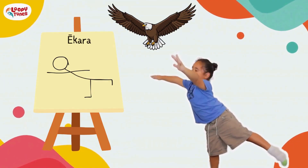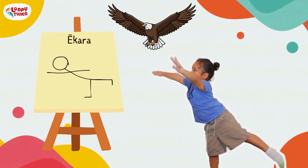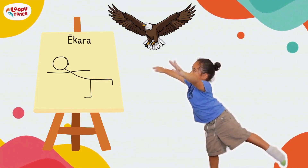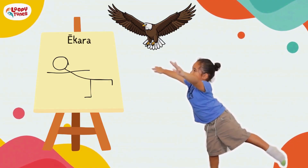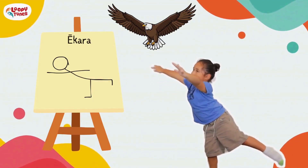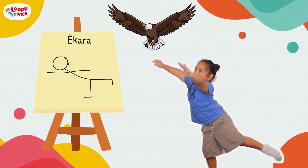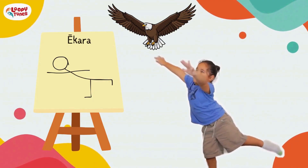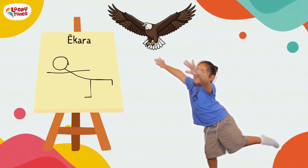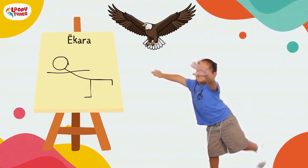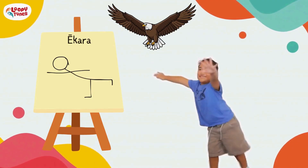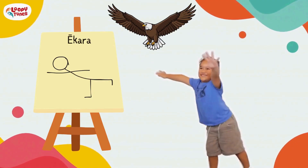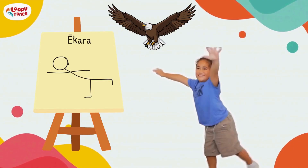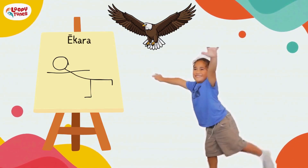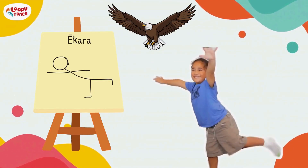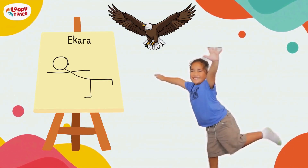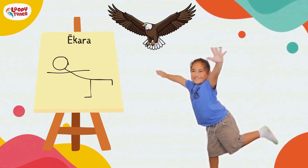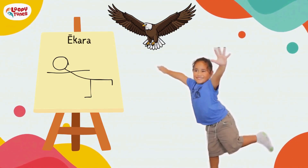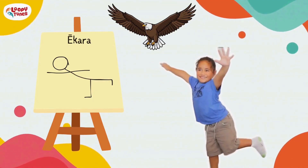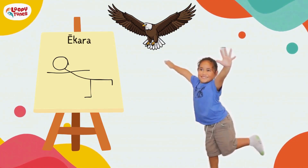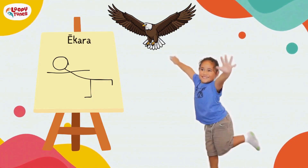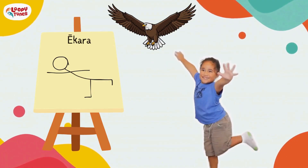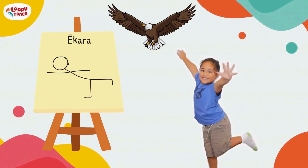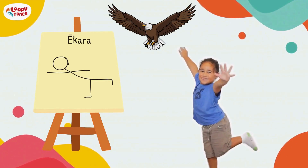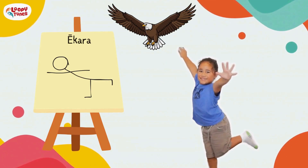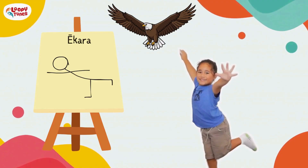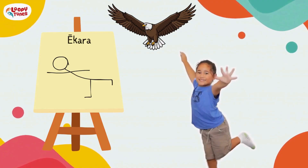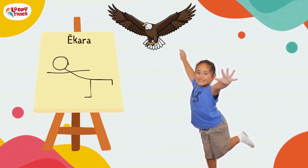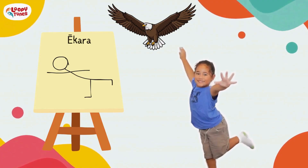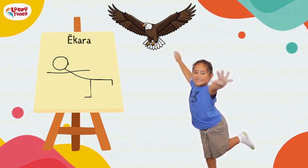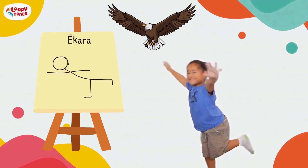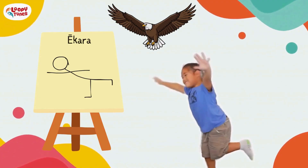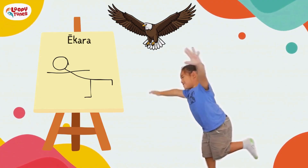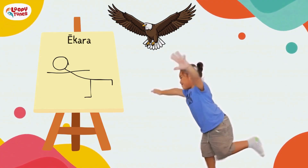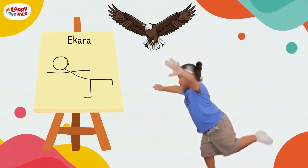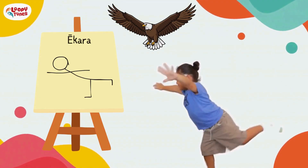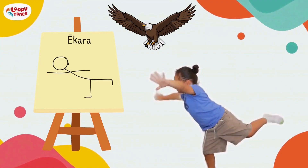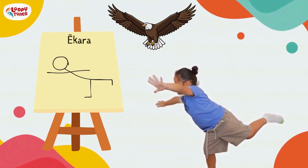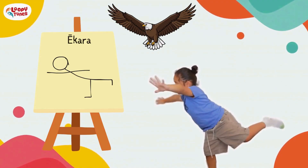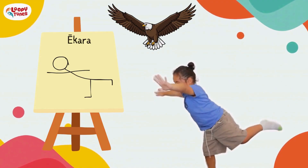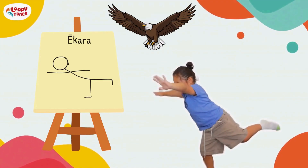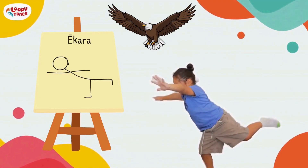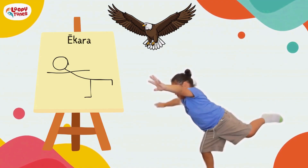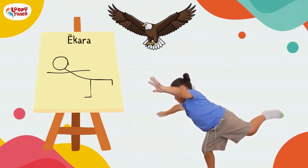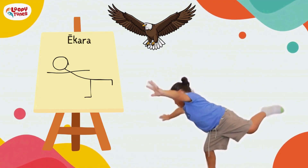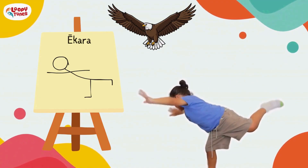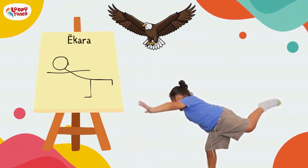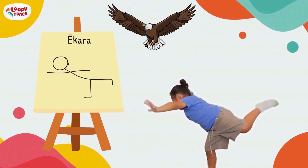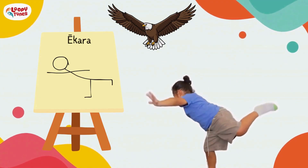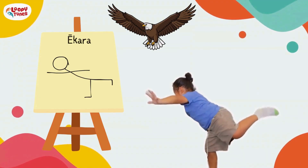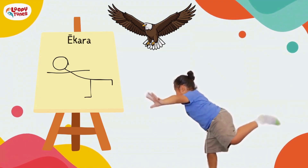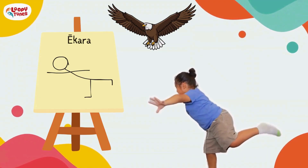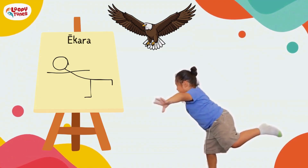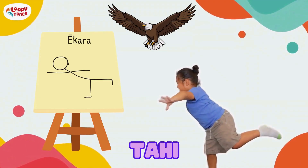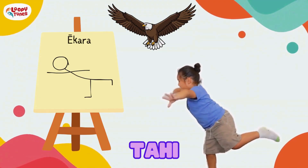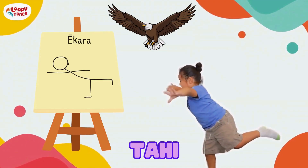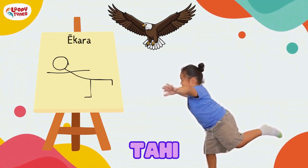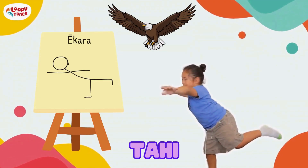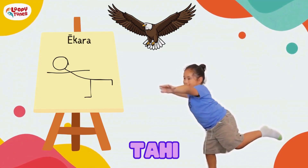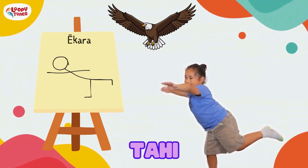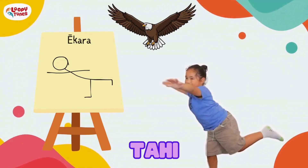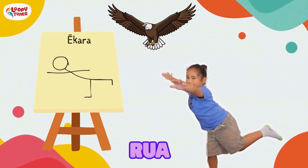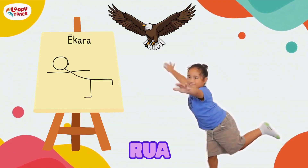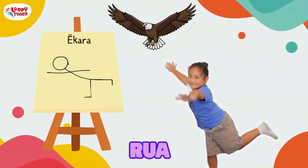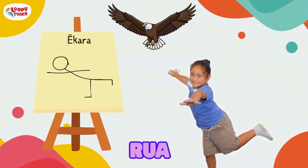eagle. Alright, see if you can hold the shape. We're going to count to rima and try really hard not to fall.